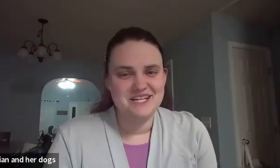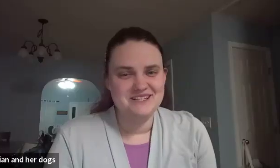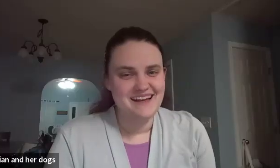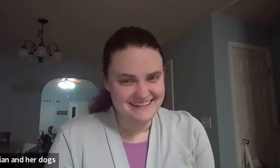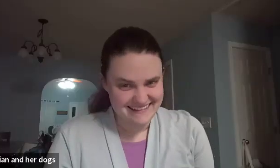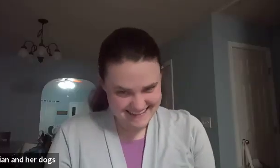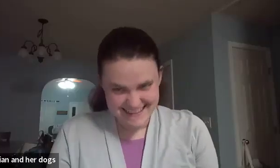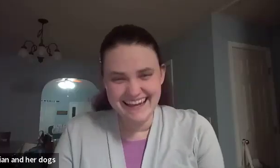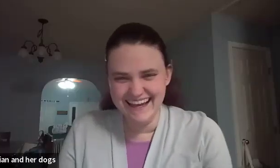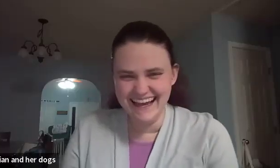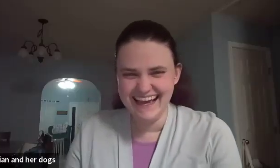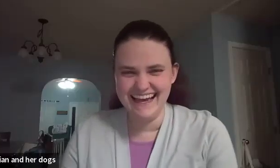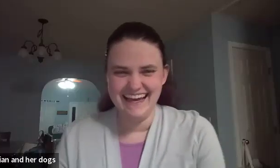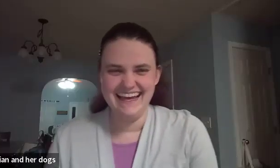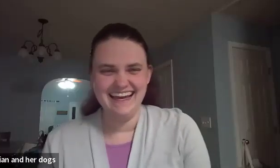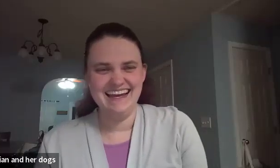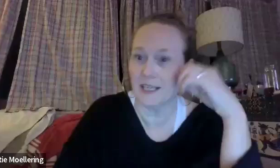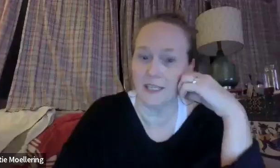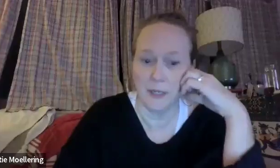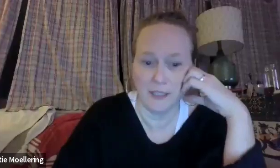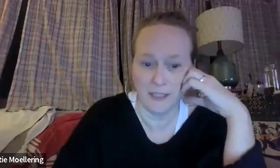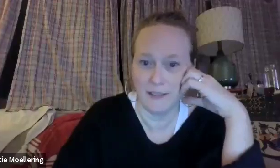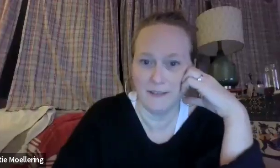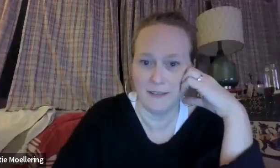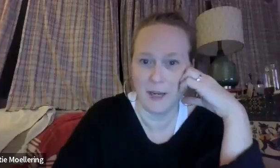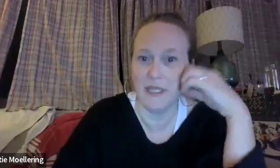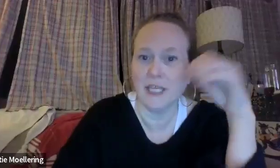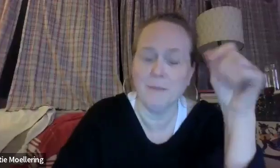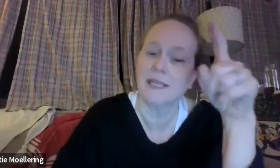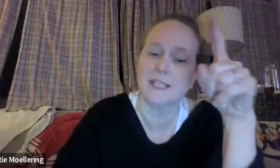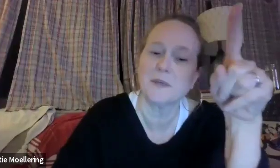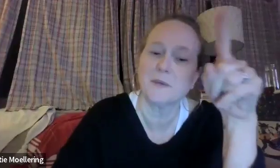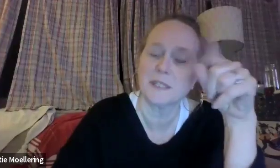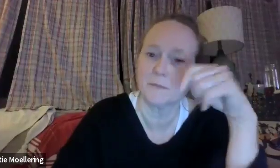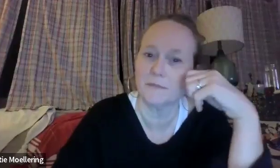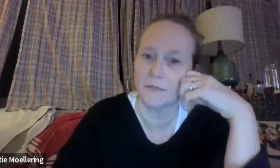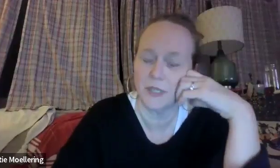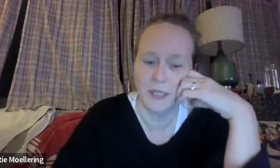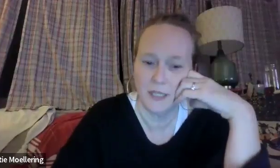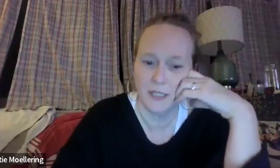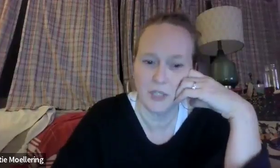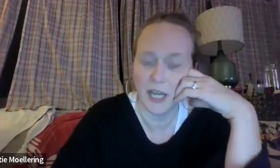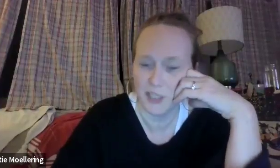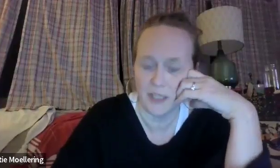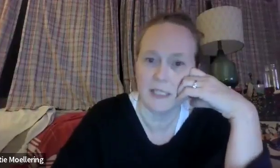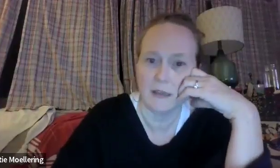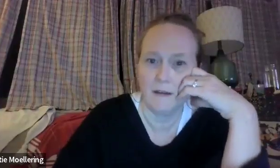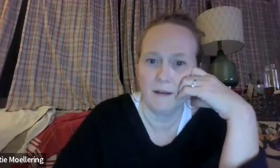would change a lot of things. Yeah, I know. I gotta think about that. I'm gonna come back next week with some gotchas,